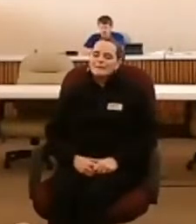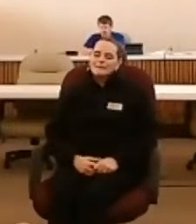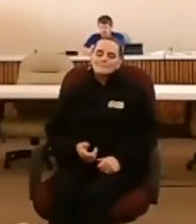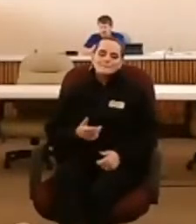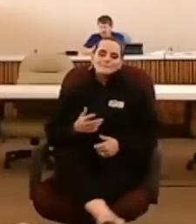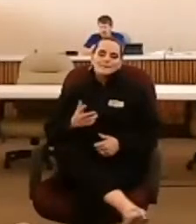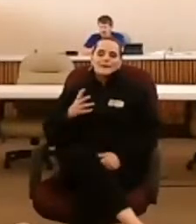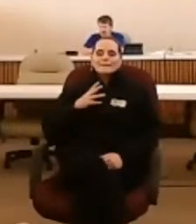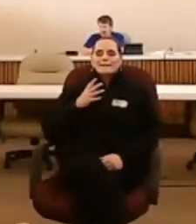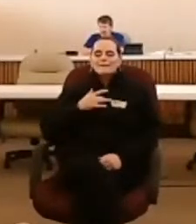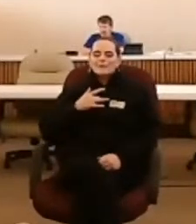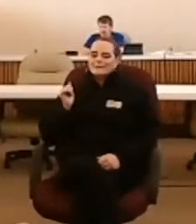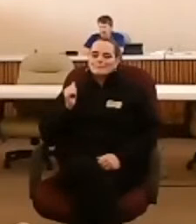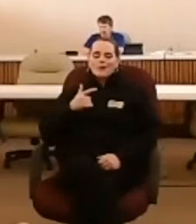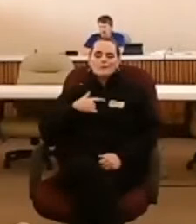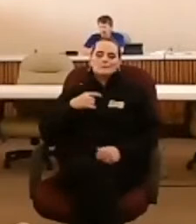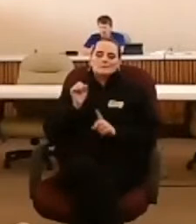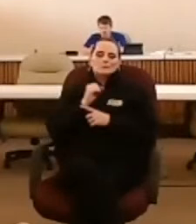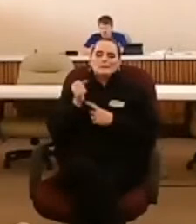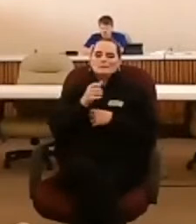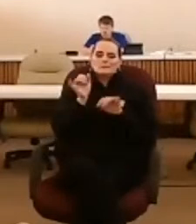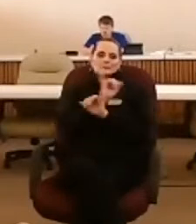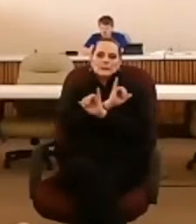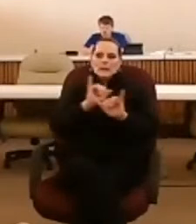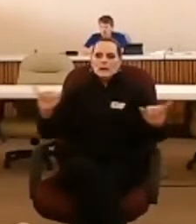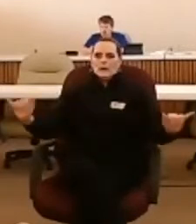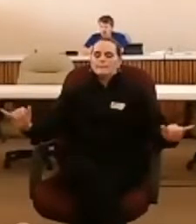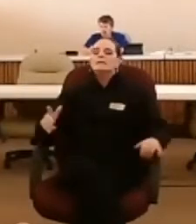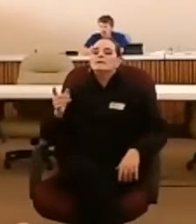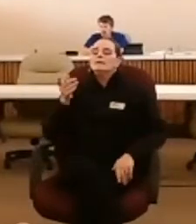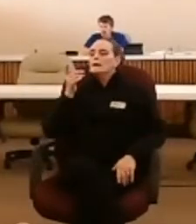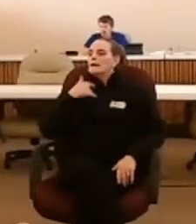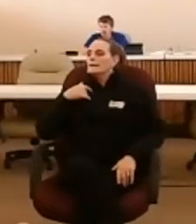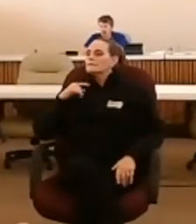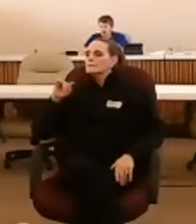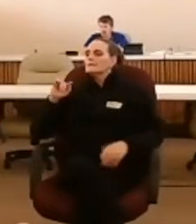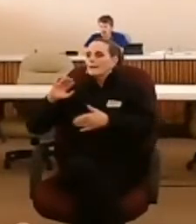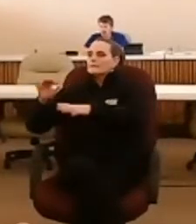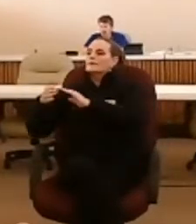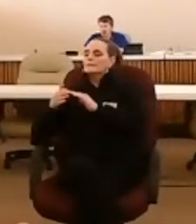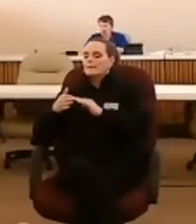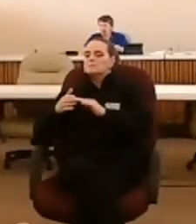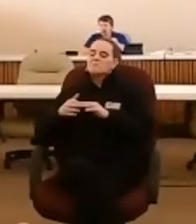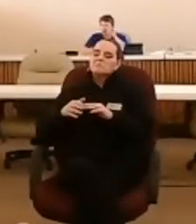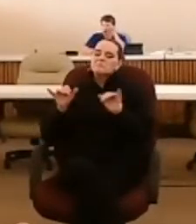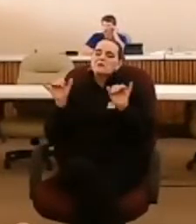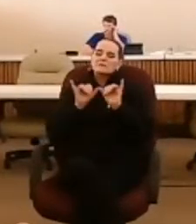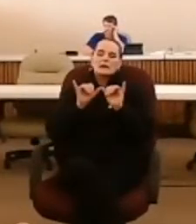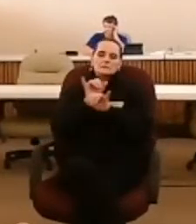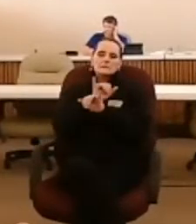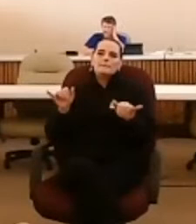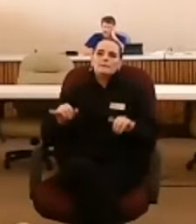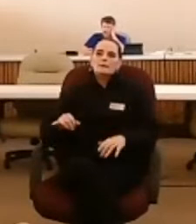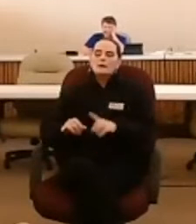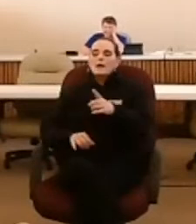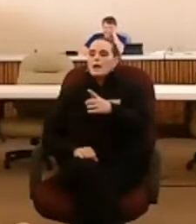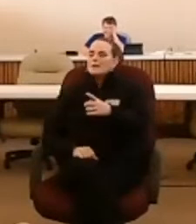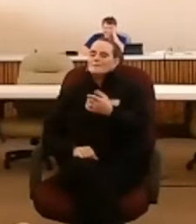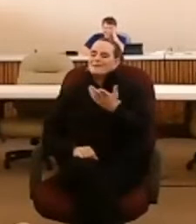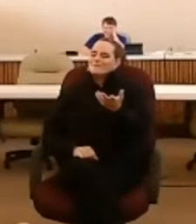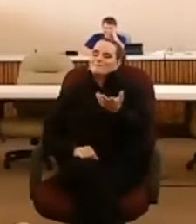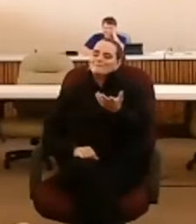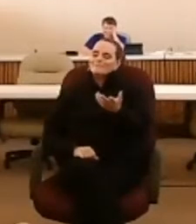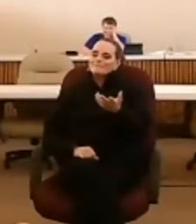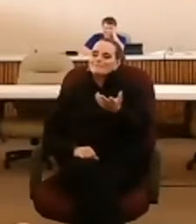these are in that same boat, right? Navajo. Yeah, Pueblo. it's down Tomahawk Very Trail. similar in size in Yeah. that neighborhood. So, But they don't really, I